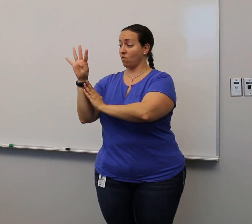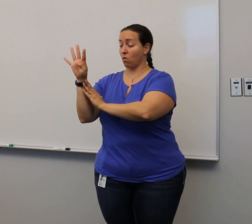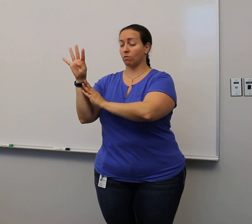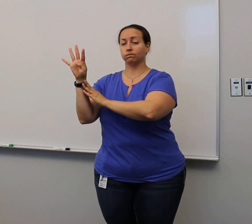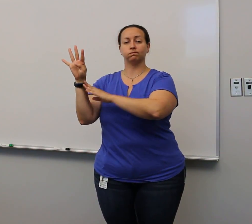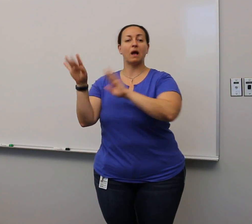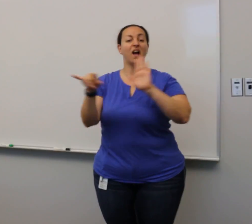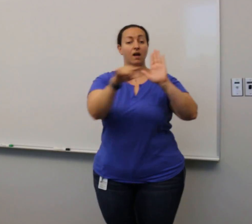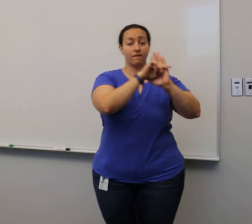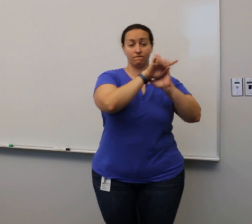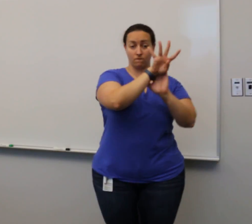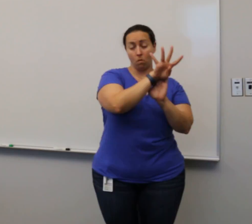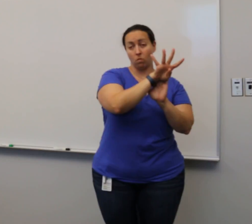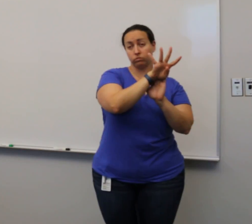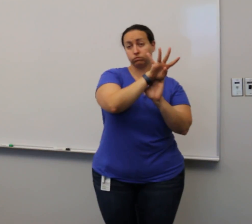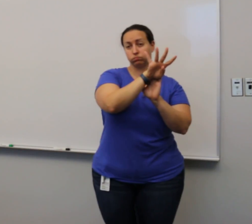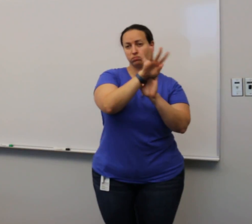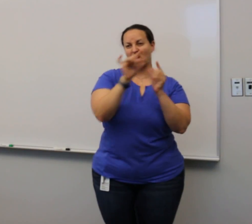-4 are opposites of each other.